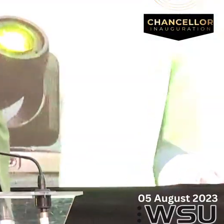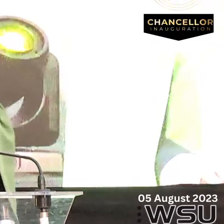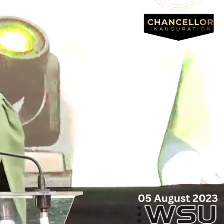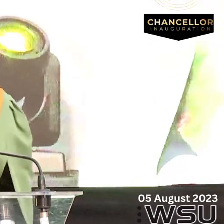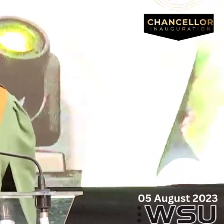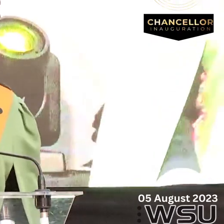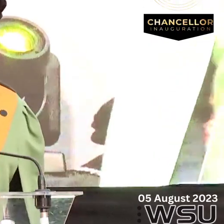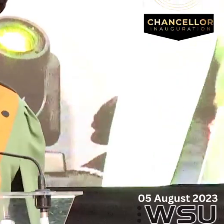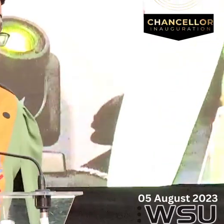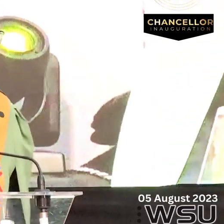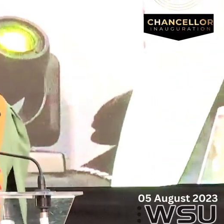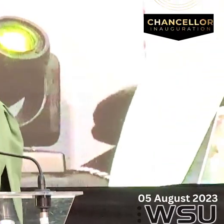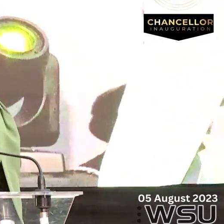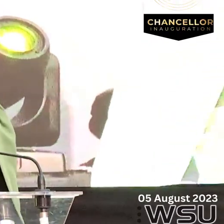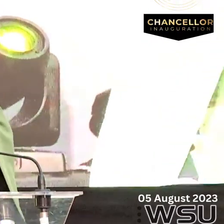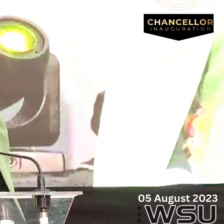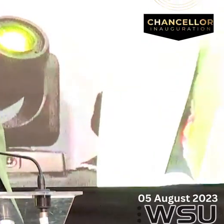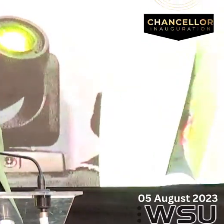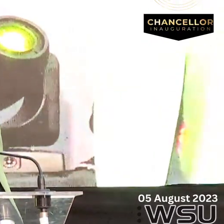Uyayibona ke